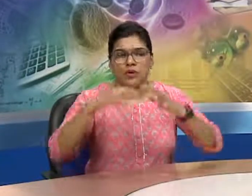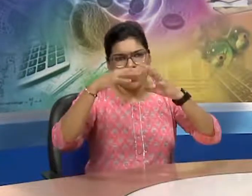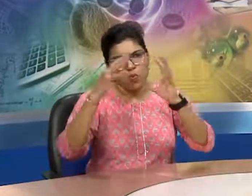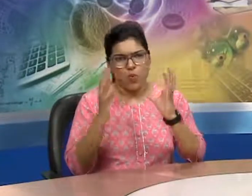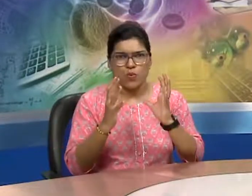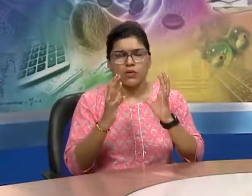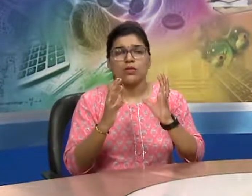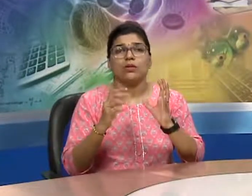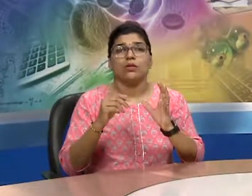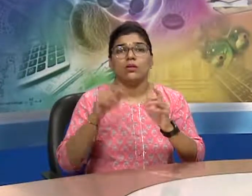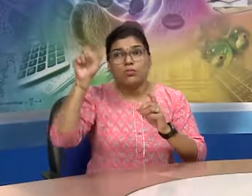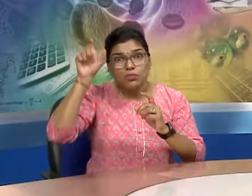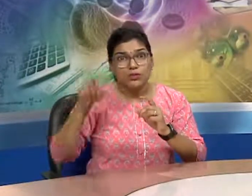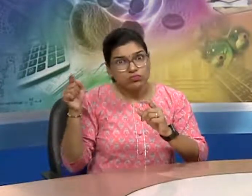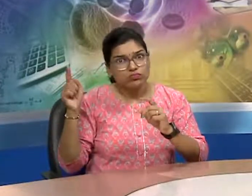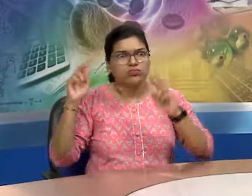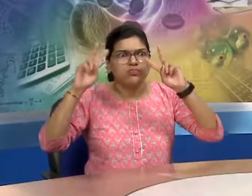This is related with earth.